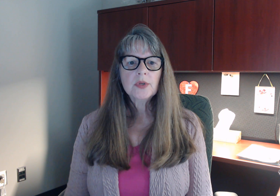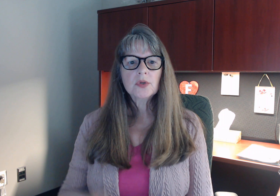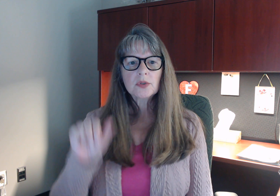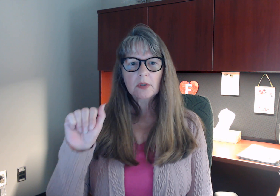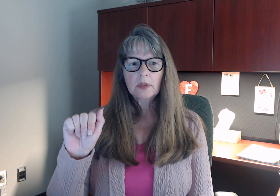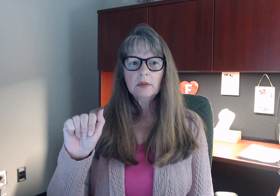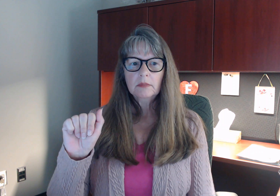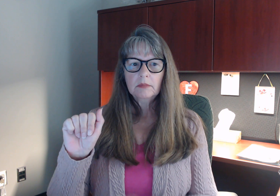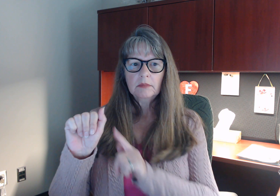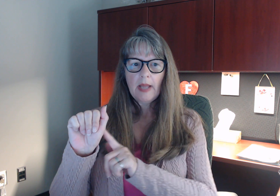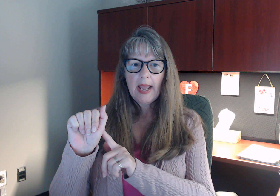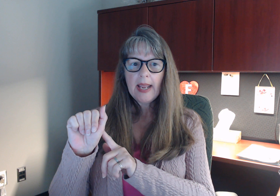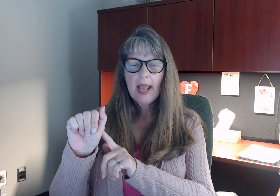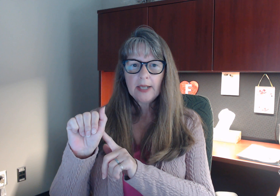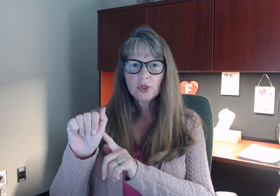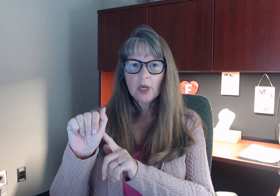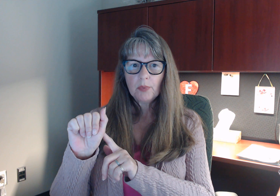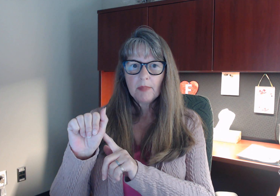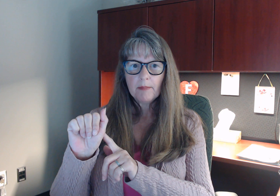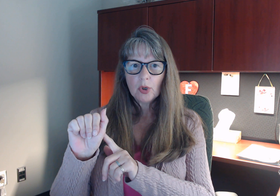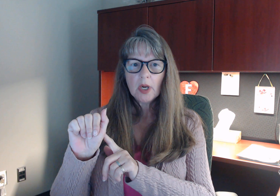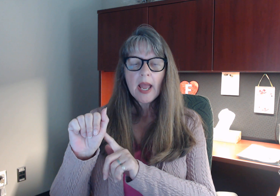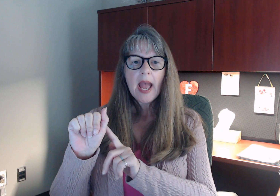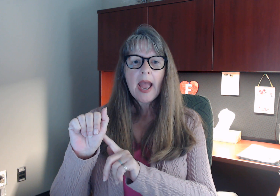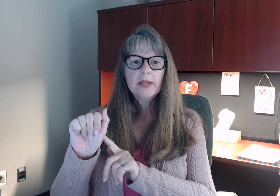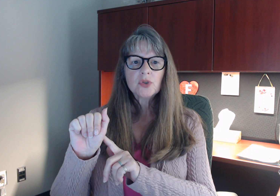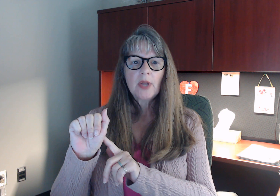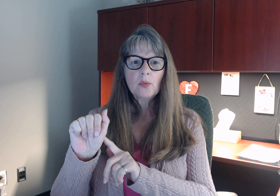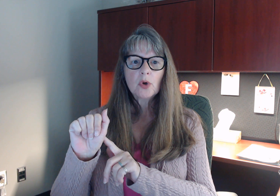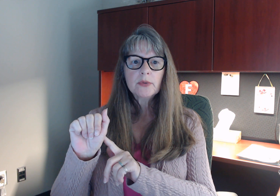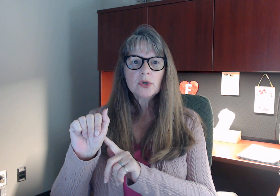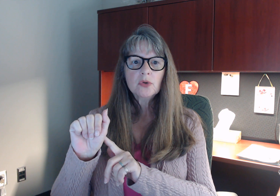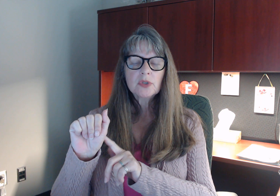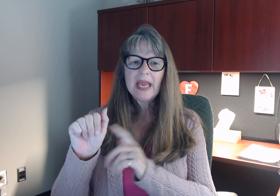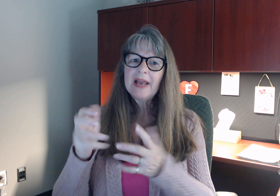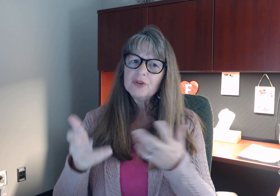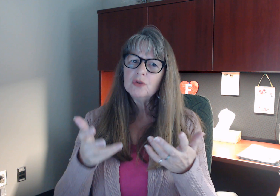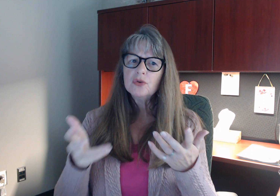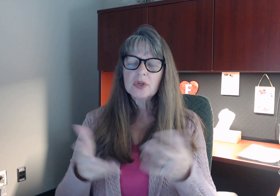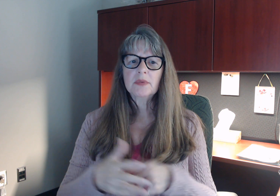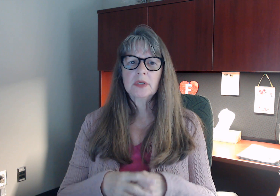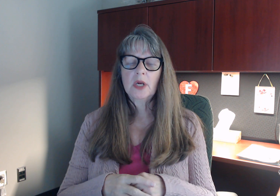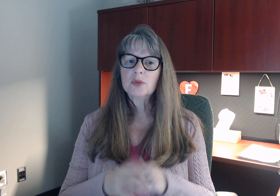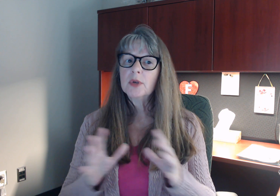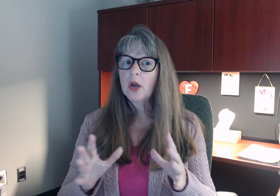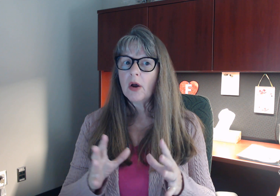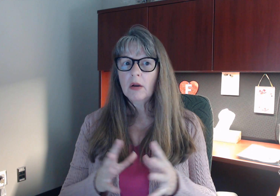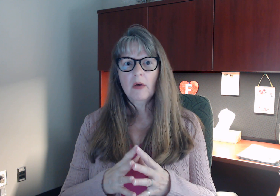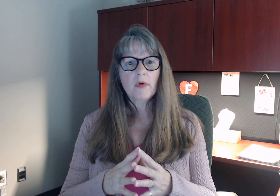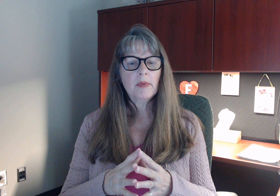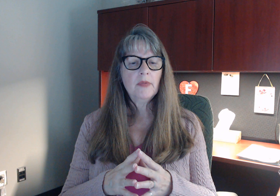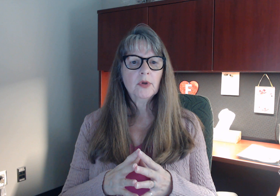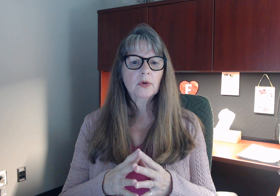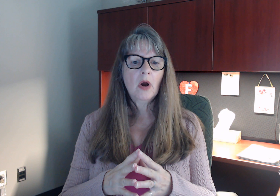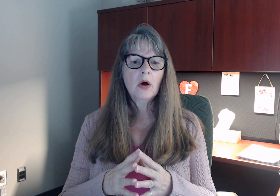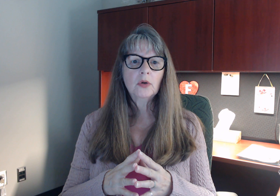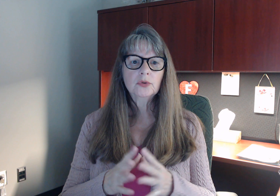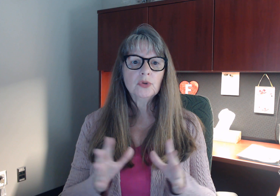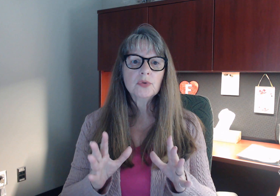is the A hand shape, remember? And so now we're going to do, and I've shown you some of the signs, but not all of them, and they're all using